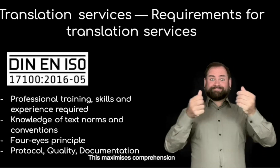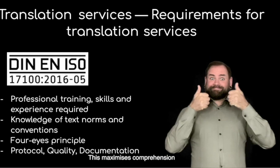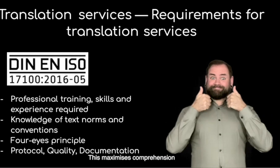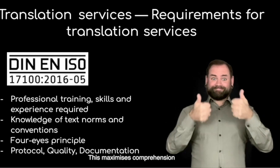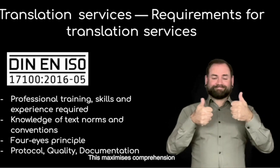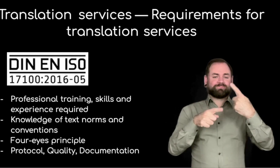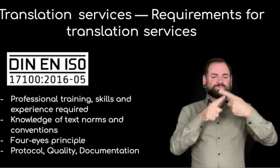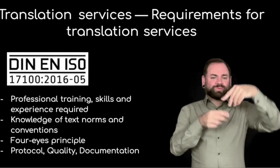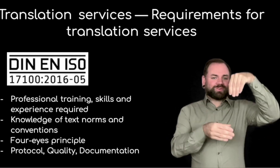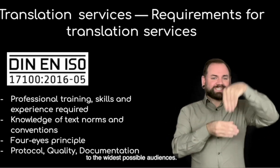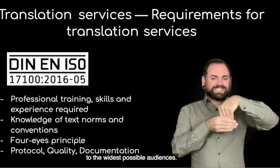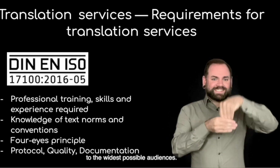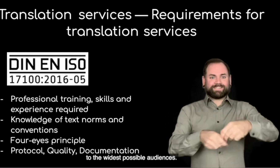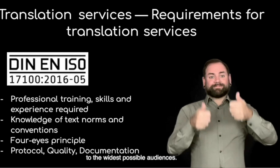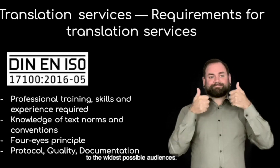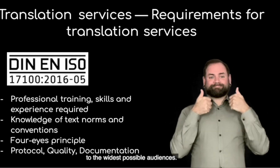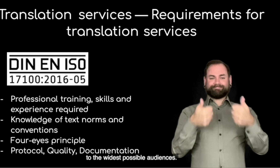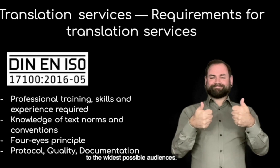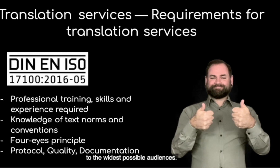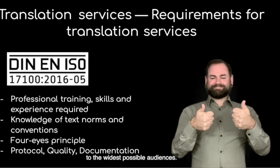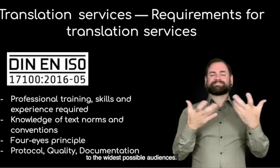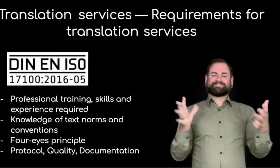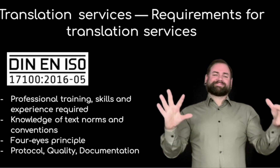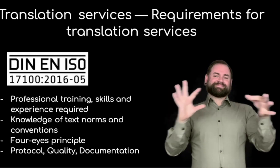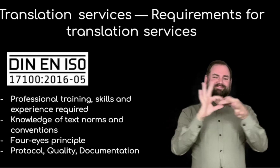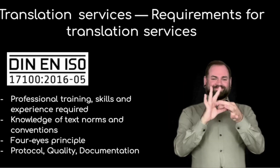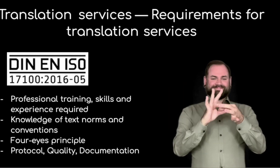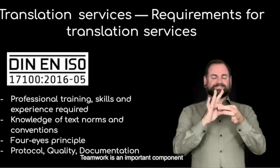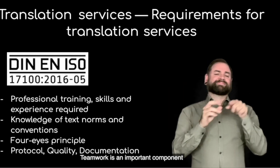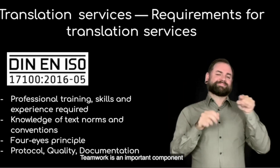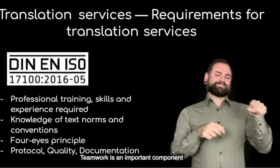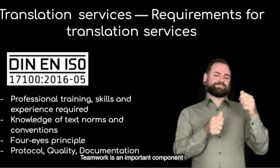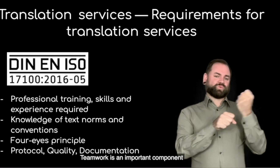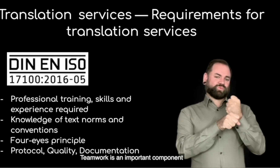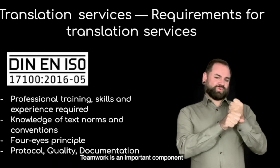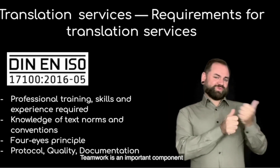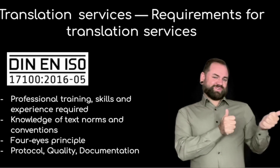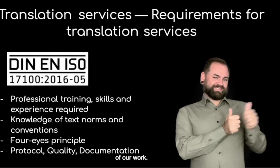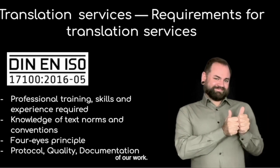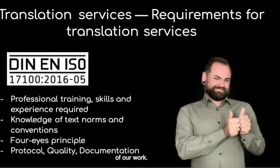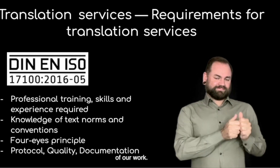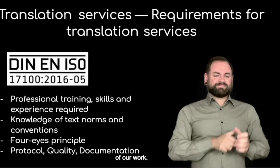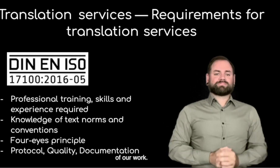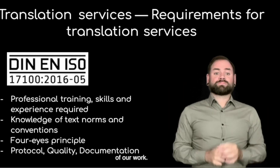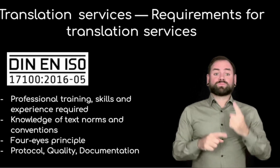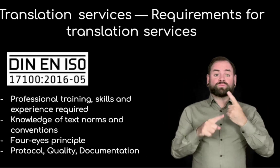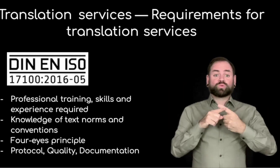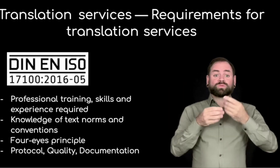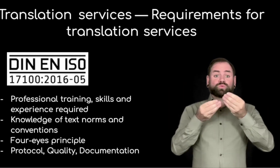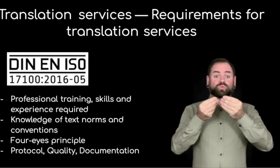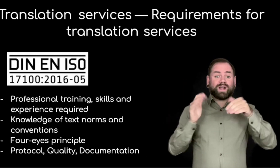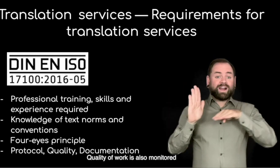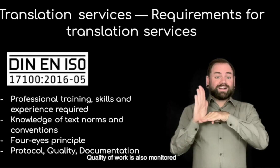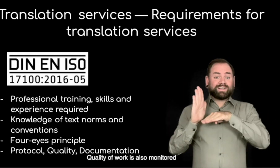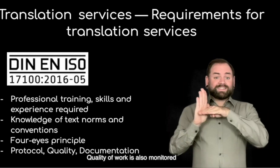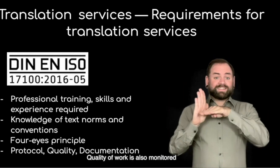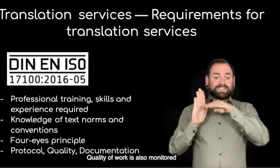possible audiences. Teamwork is an important component of our work. Quality of work is also monitored